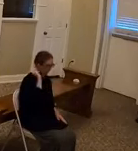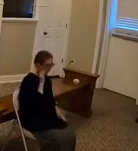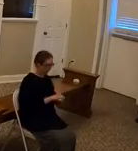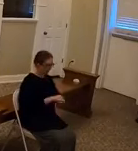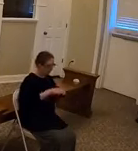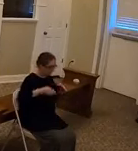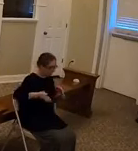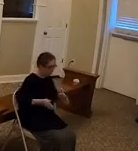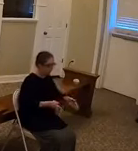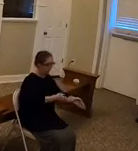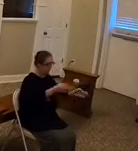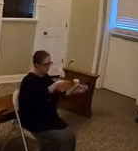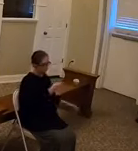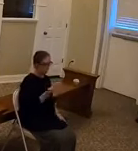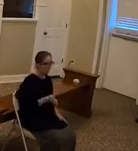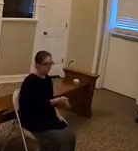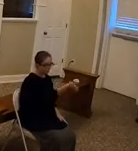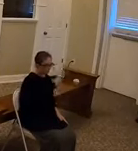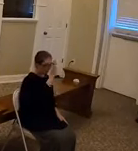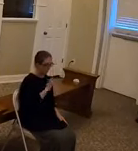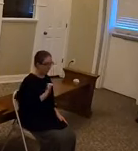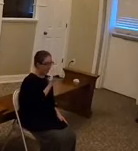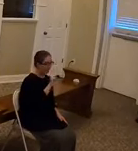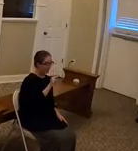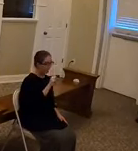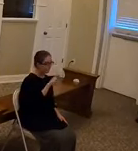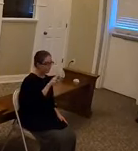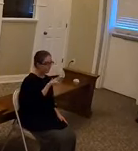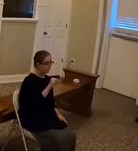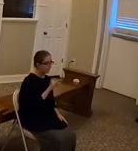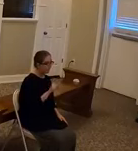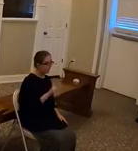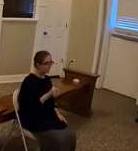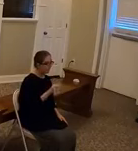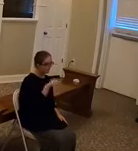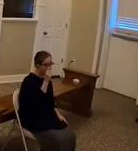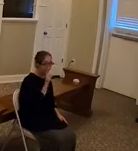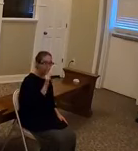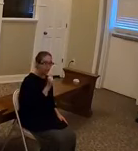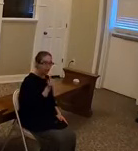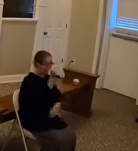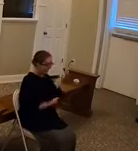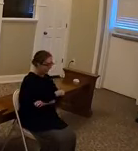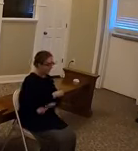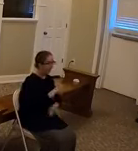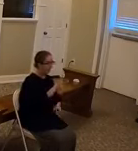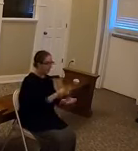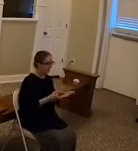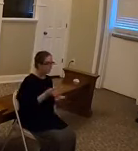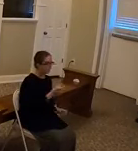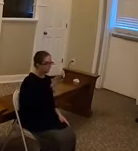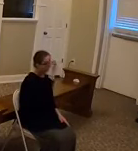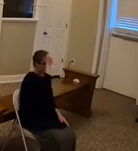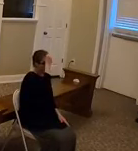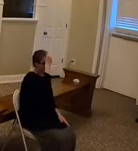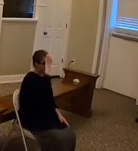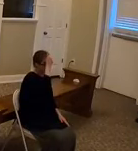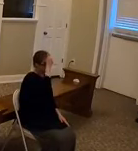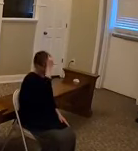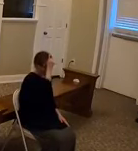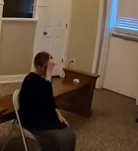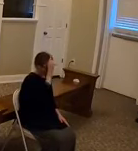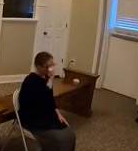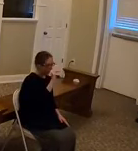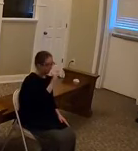road to hell. And God intervened and said, not today. It's not going to happen. I want you to understand there was